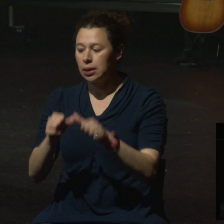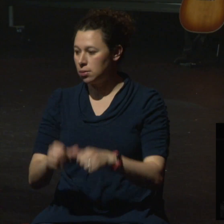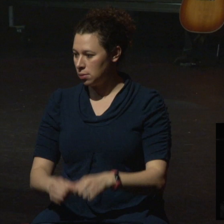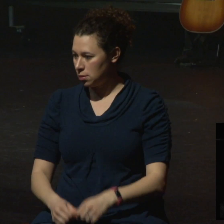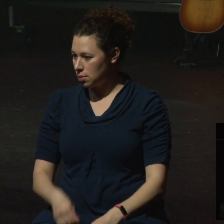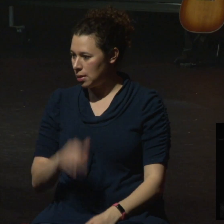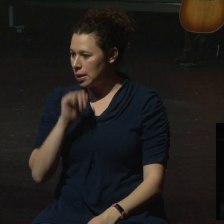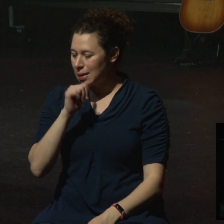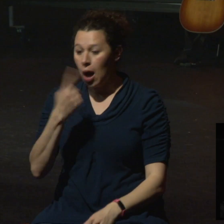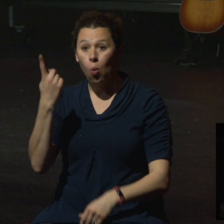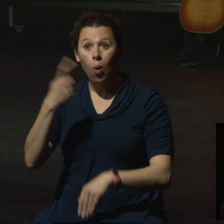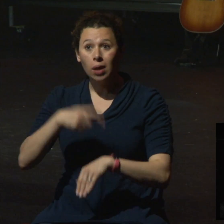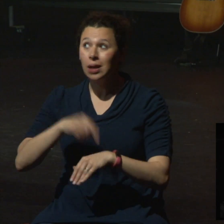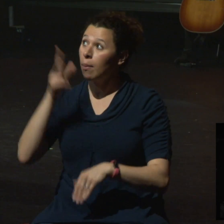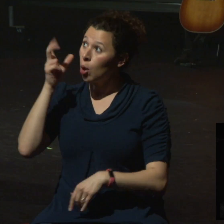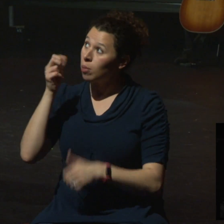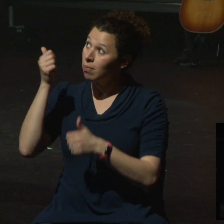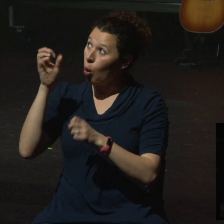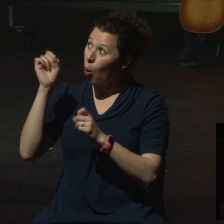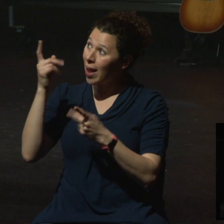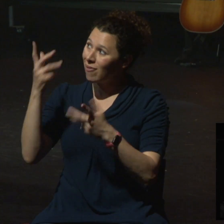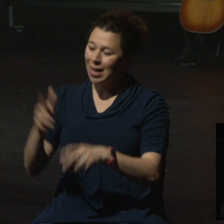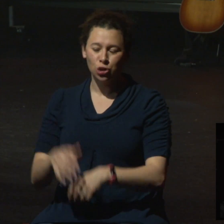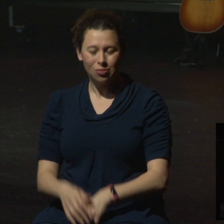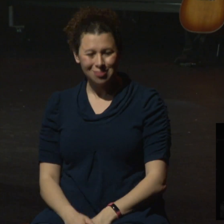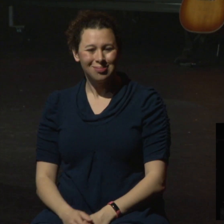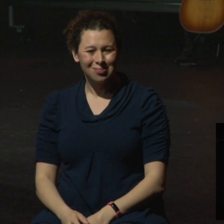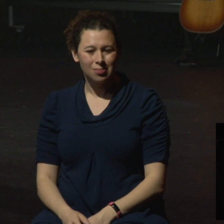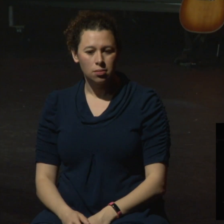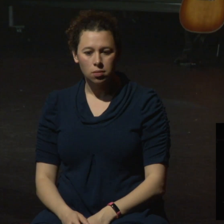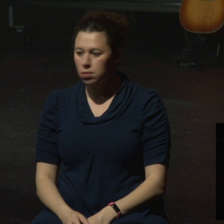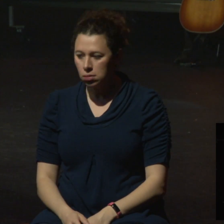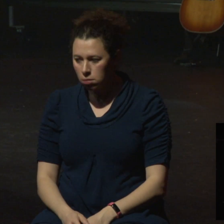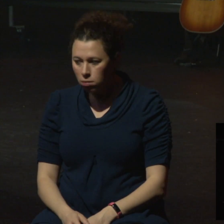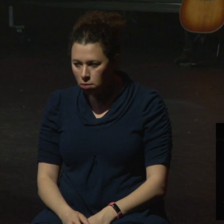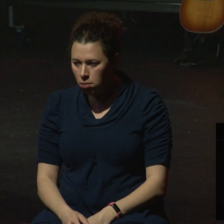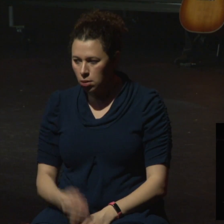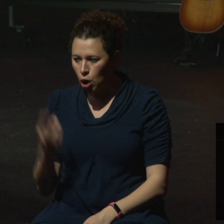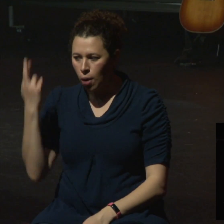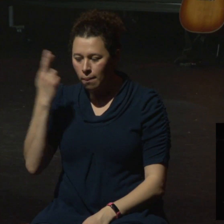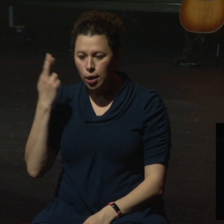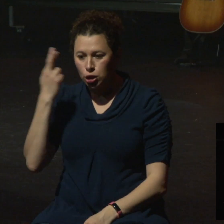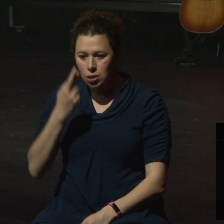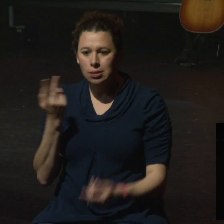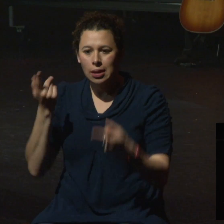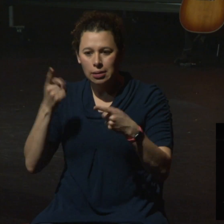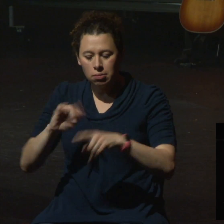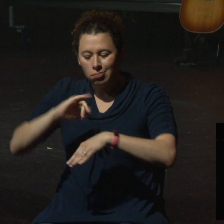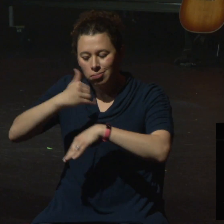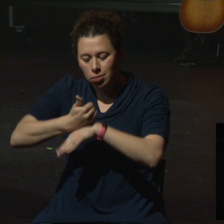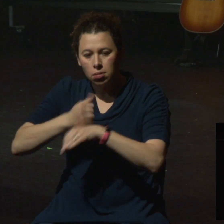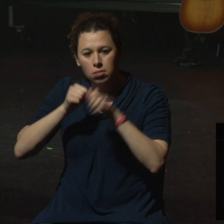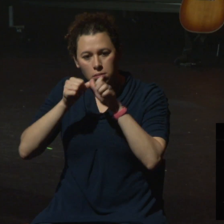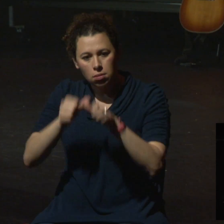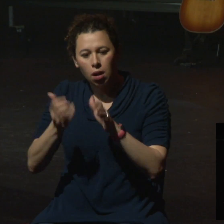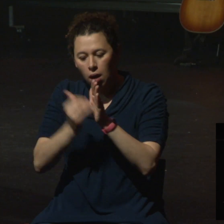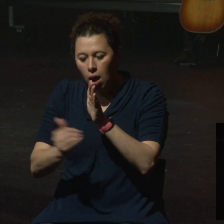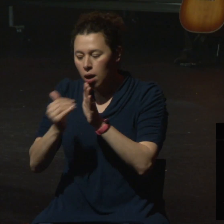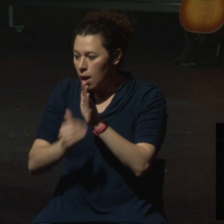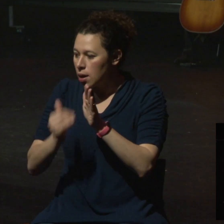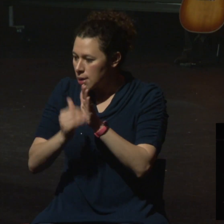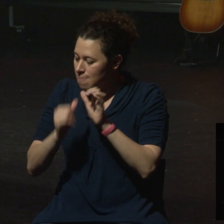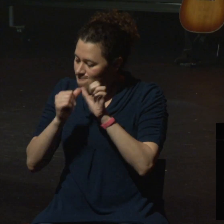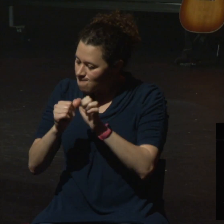done. This can't be a one and done. Purpose is established through persistence. Moses gets this